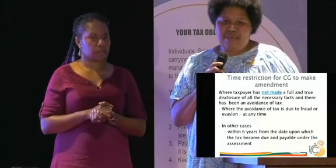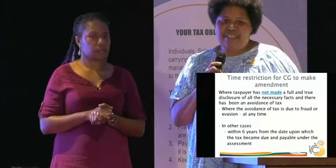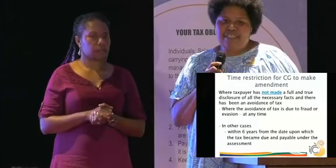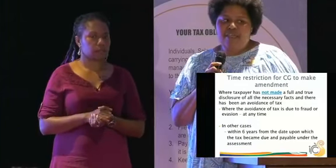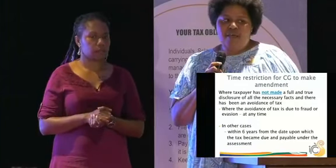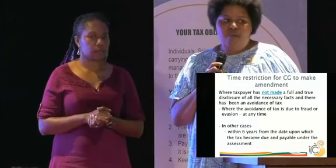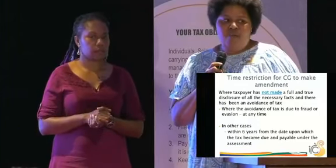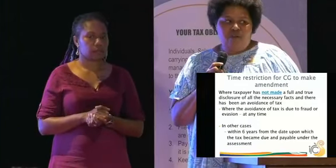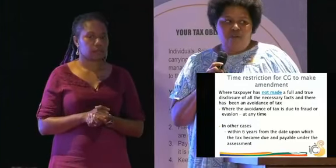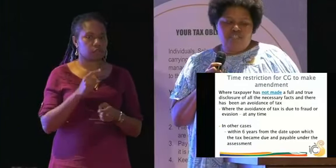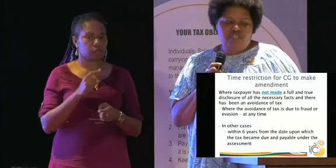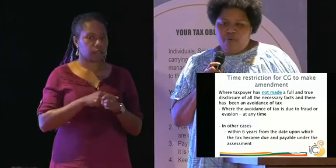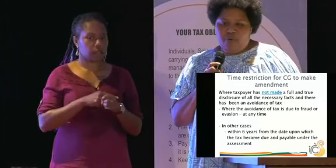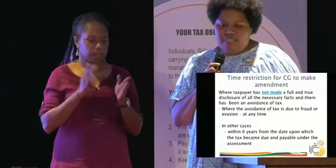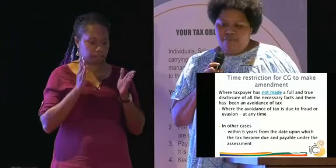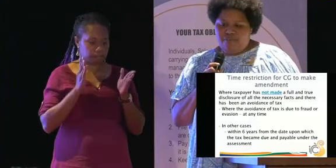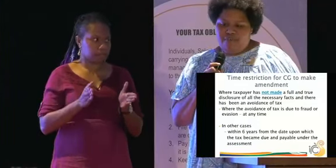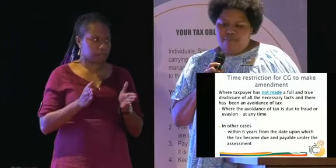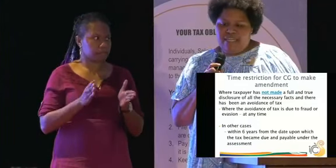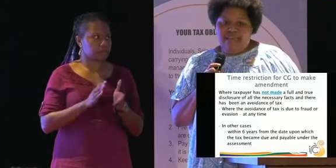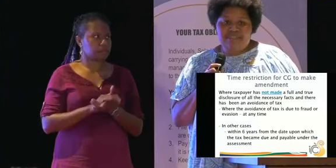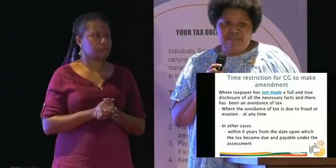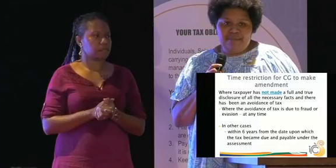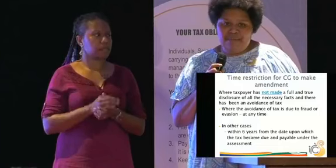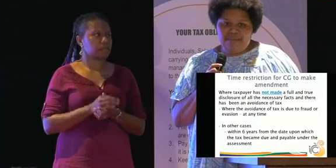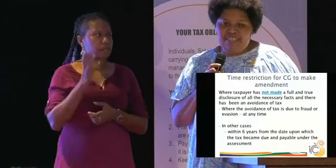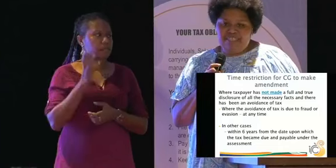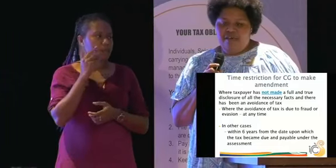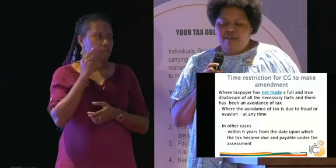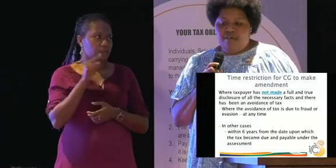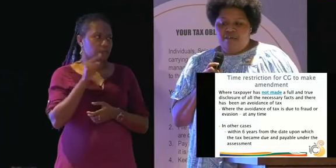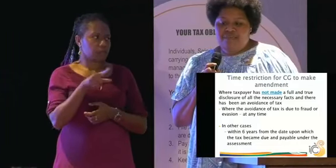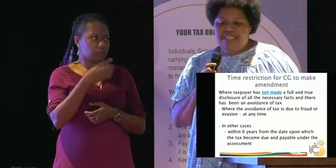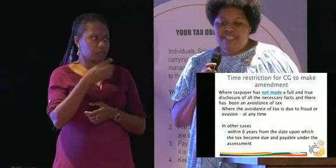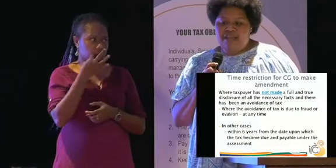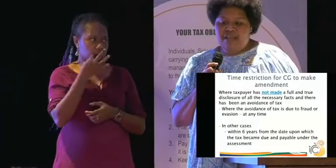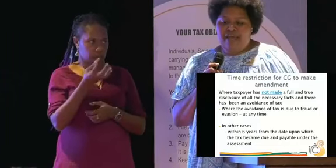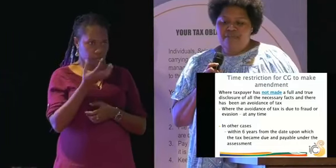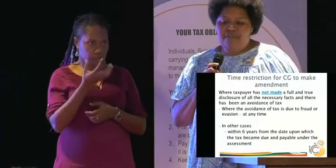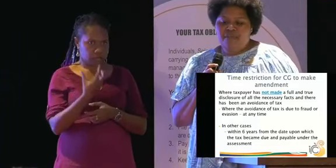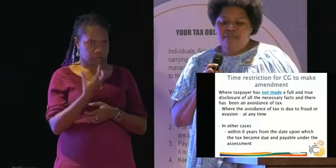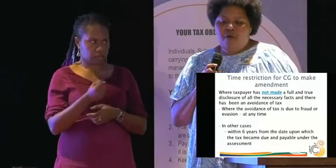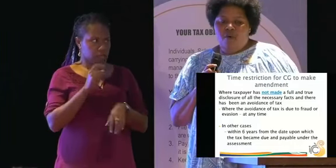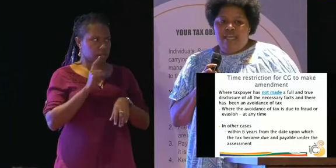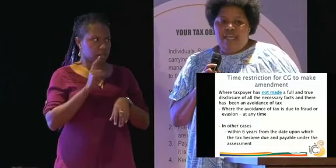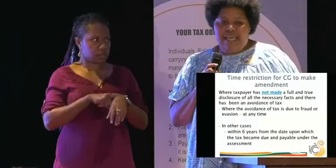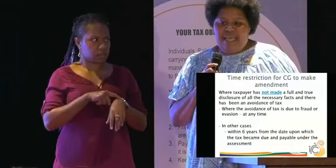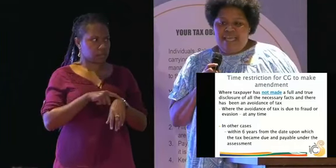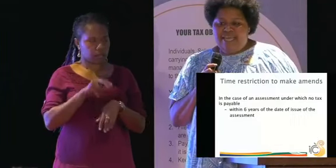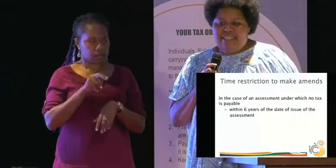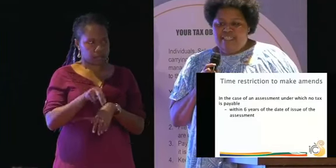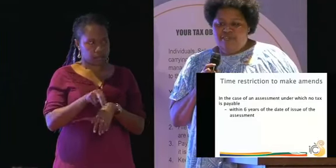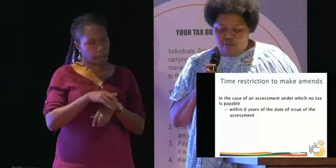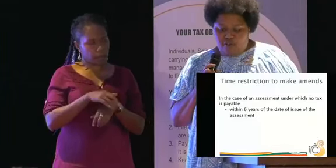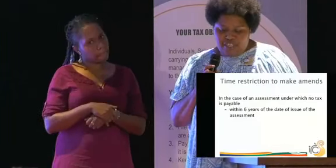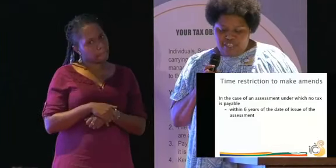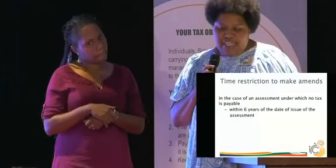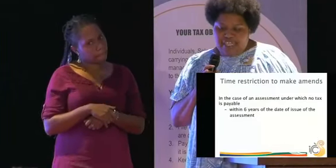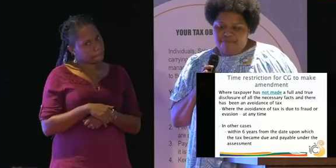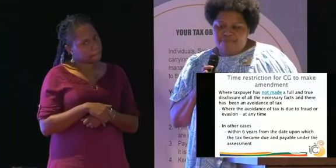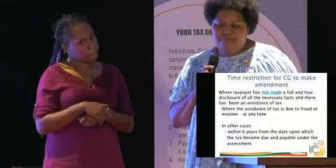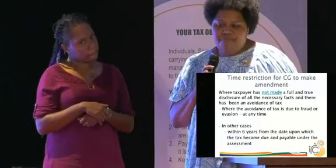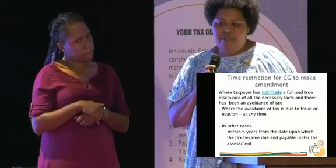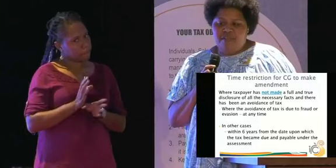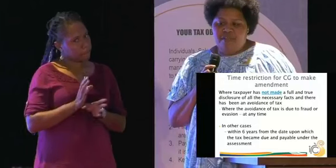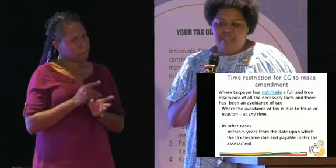the amendment, when you lodge that request for amendment, they have time limits. For this particular one, in the event that you lodge